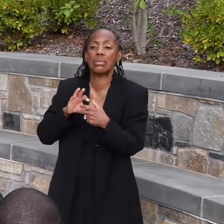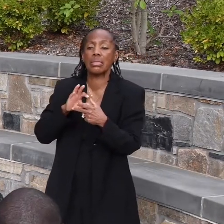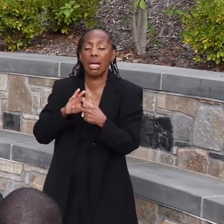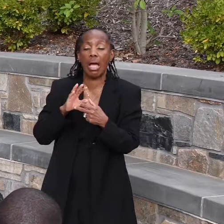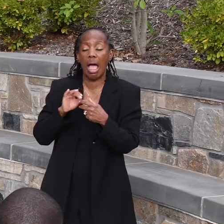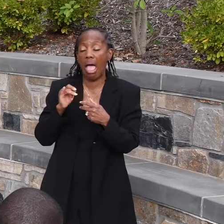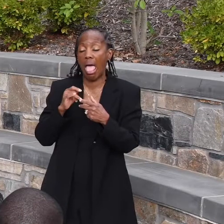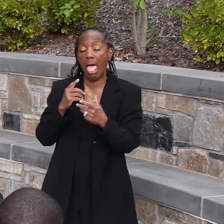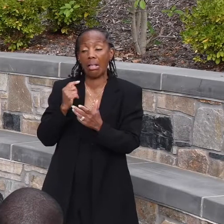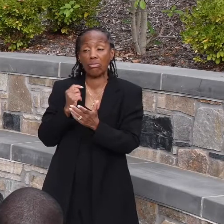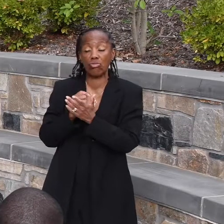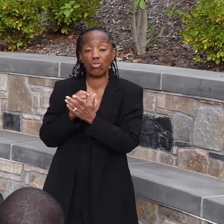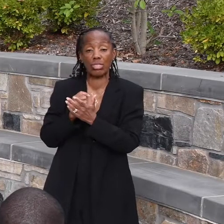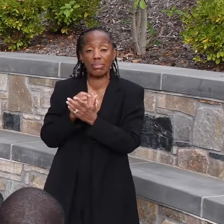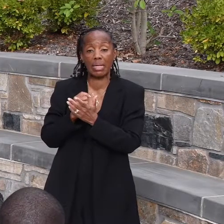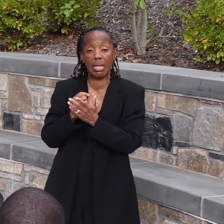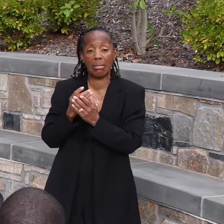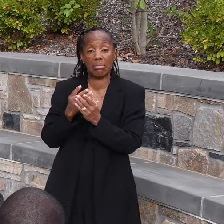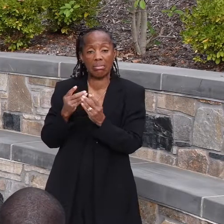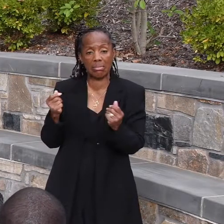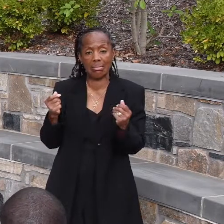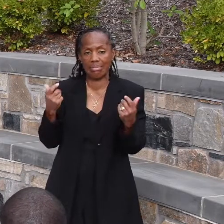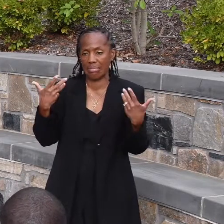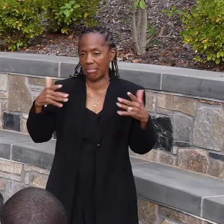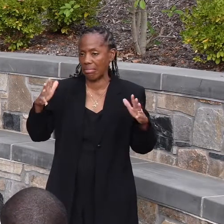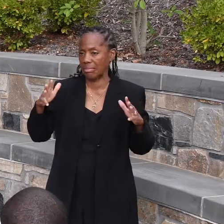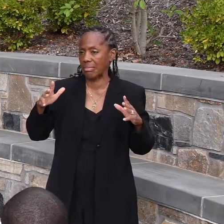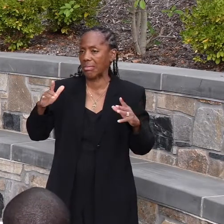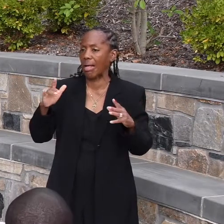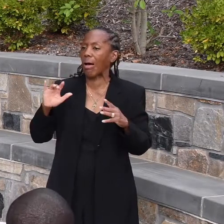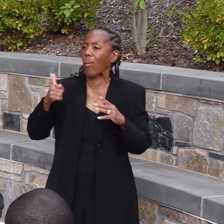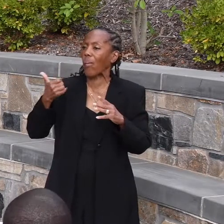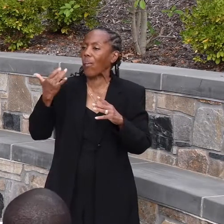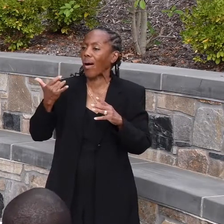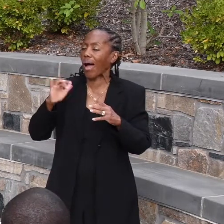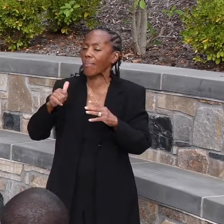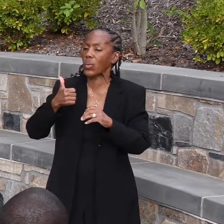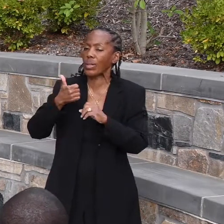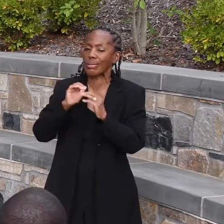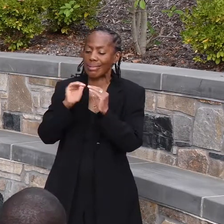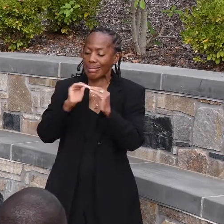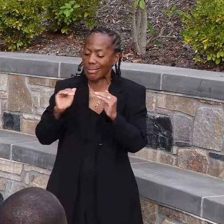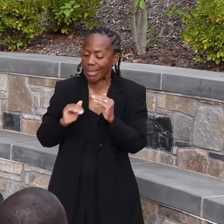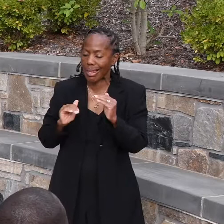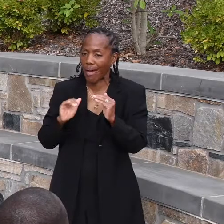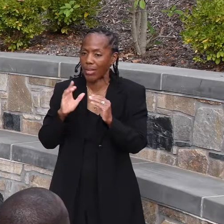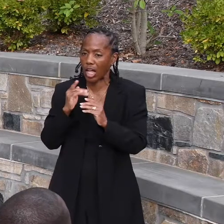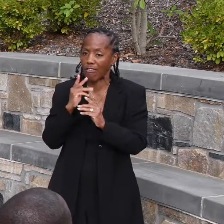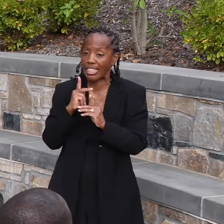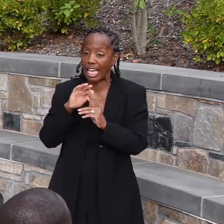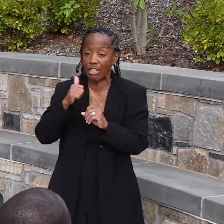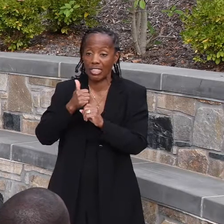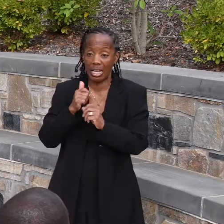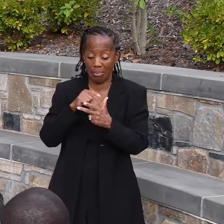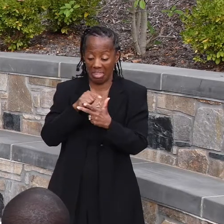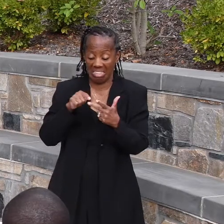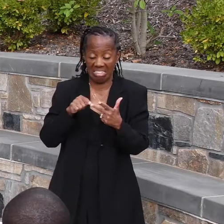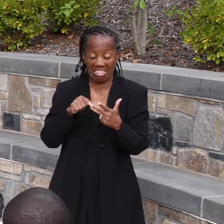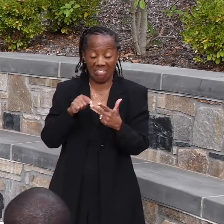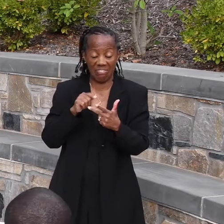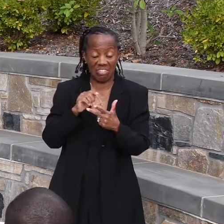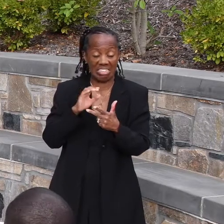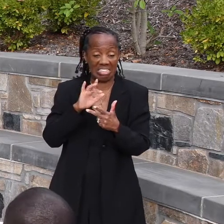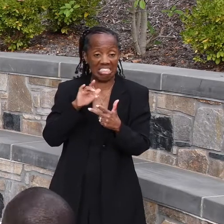with the expansion of the levels of care in these centers. There has been a significant gap in access